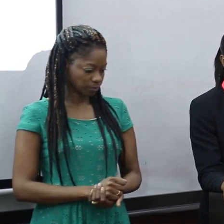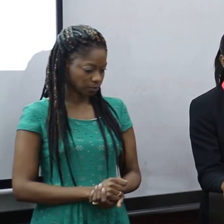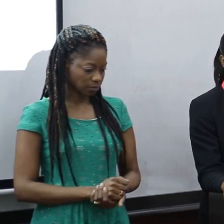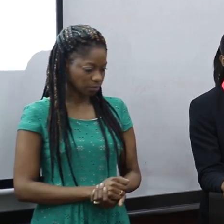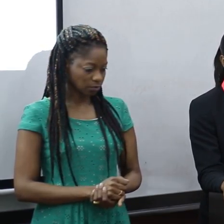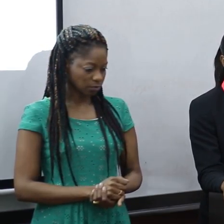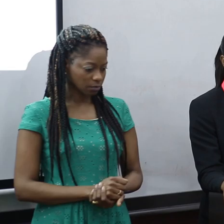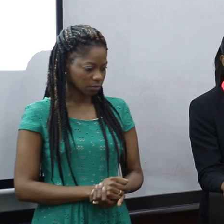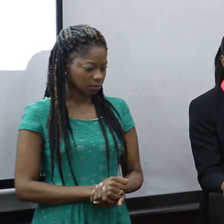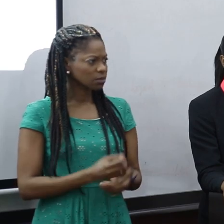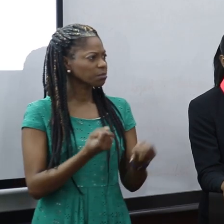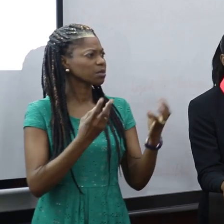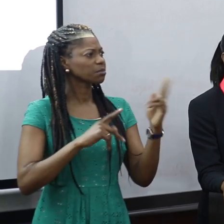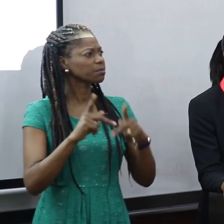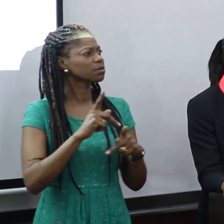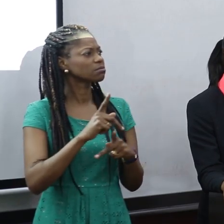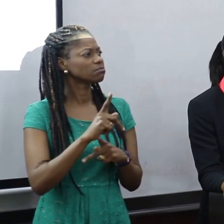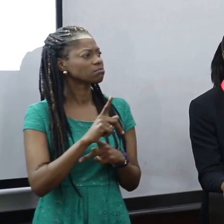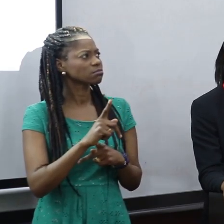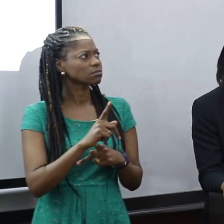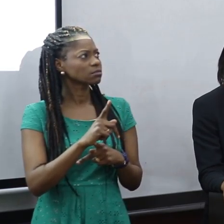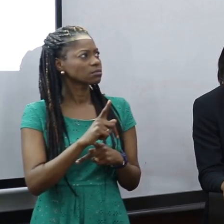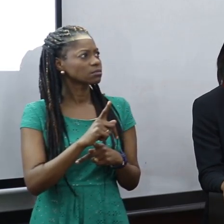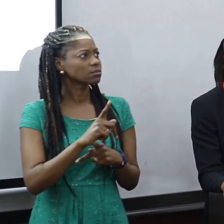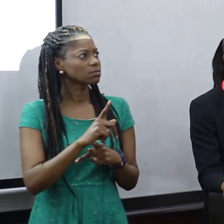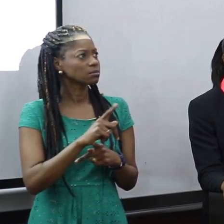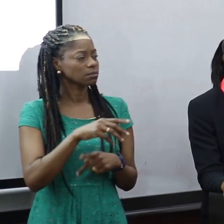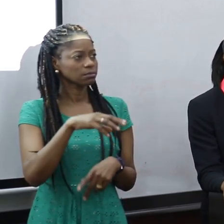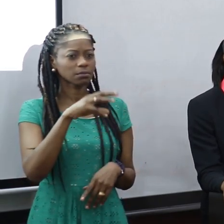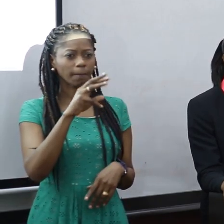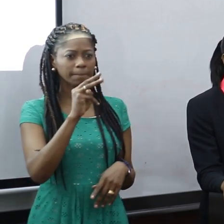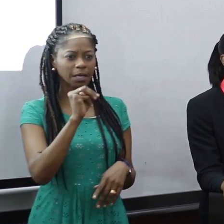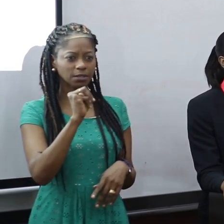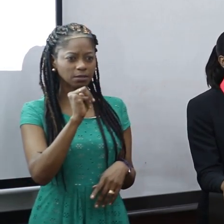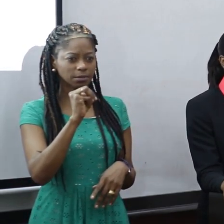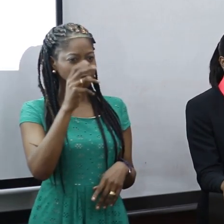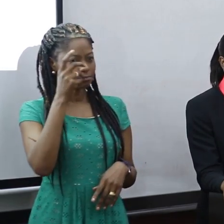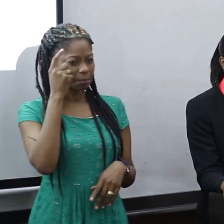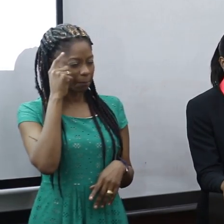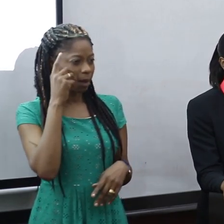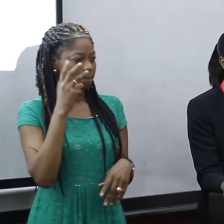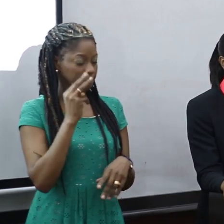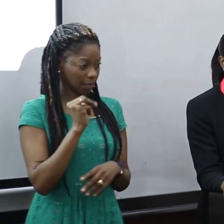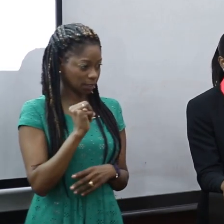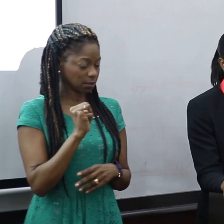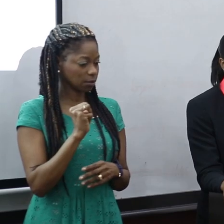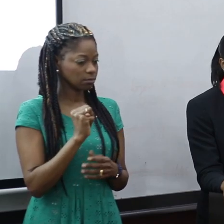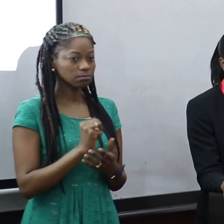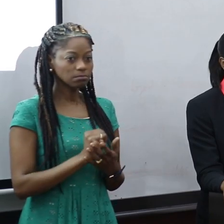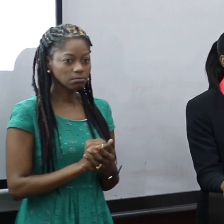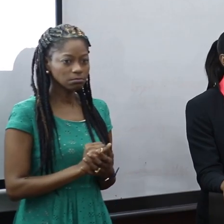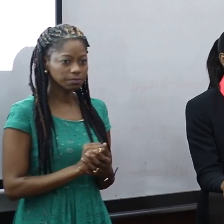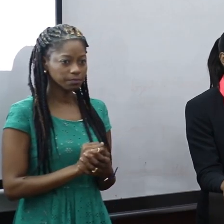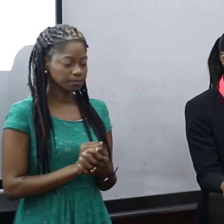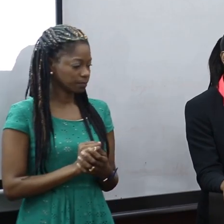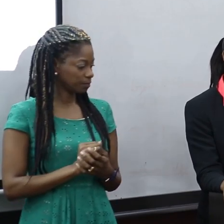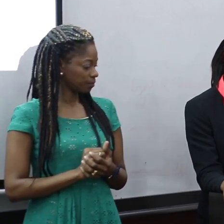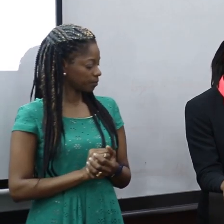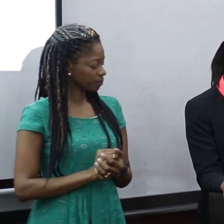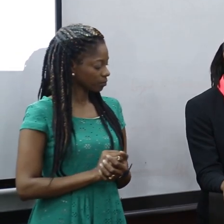ill person. For example, Section 7 authorizes the involuntary admission of an urgent